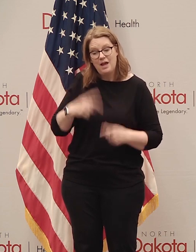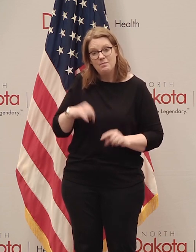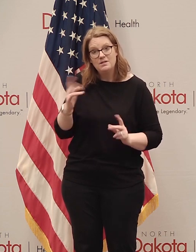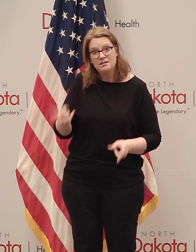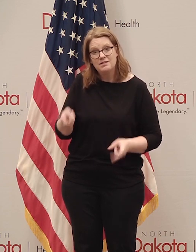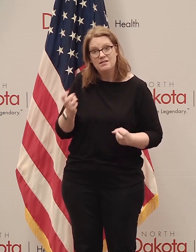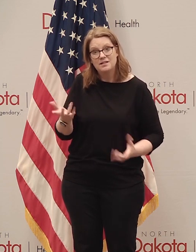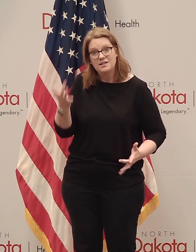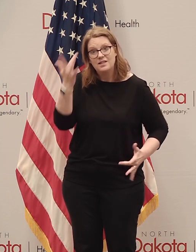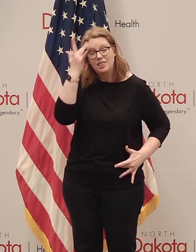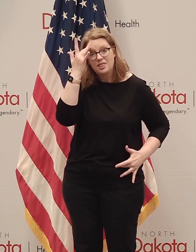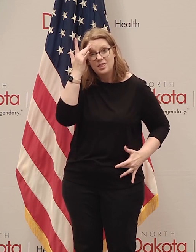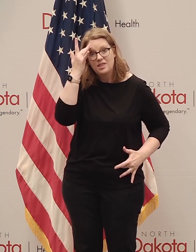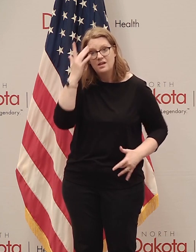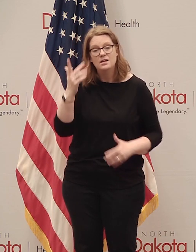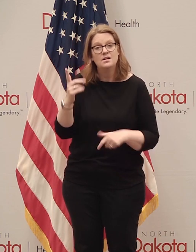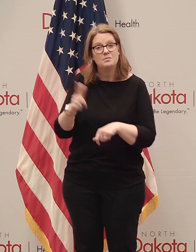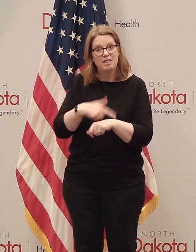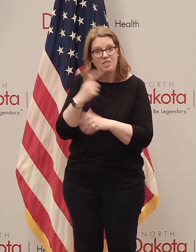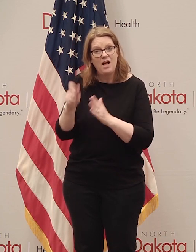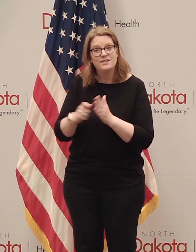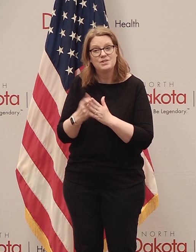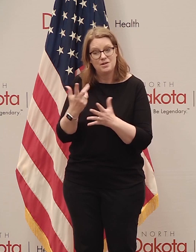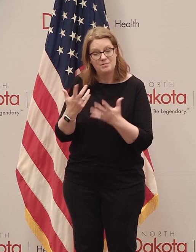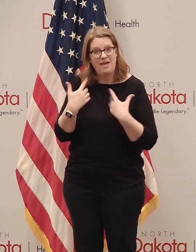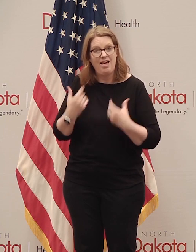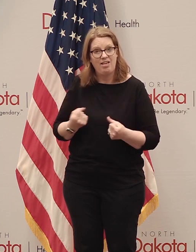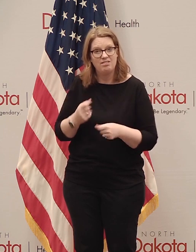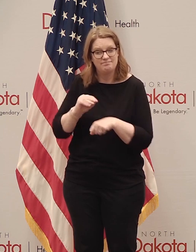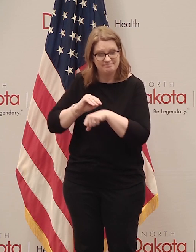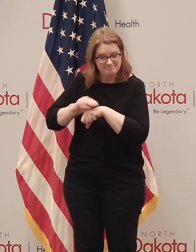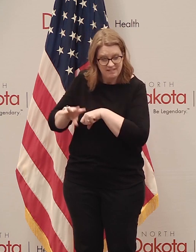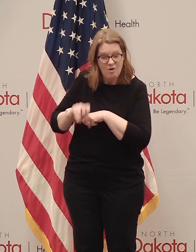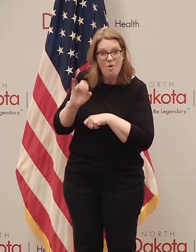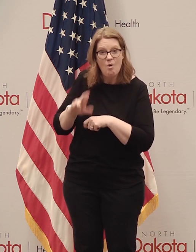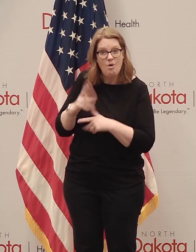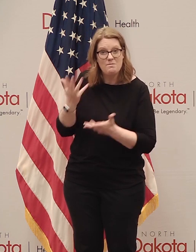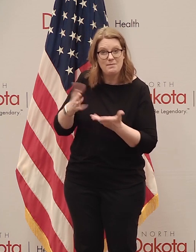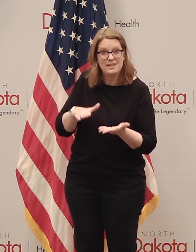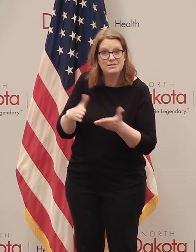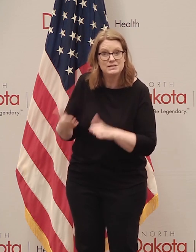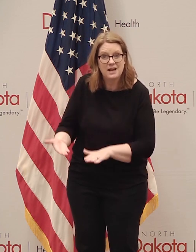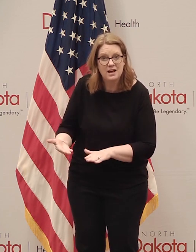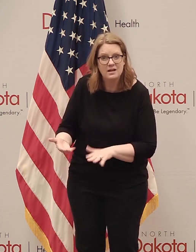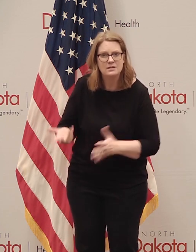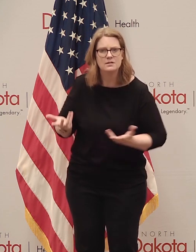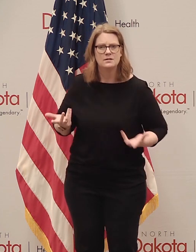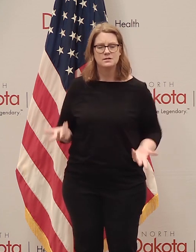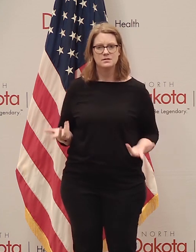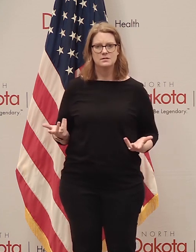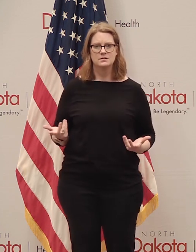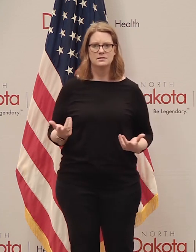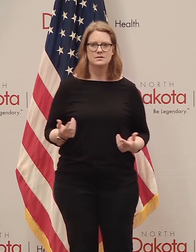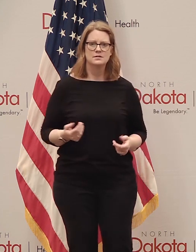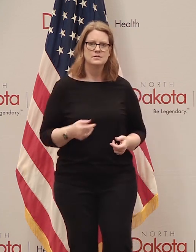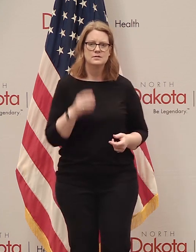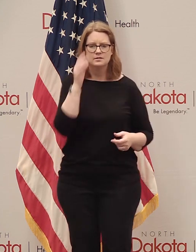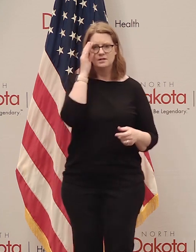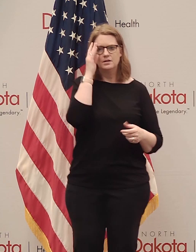illness, long-term health effects, or even death. And so again, I ask people to respect that. And if you can't get there on